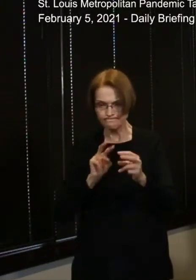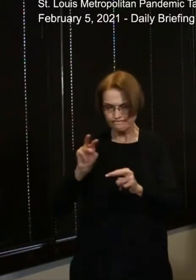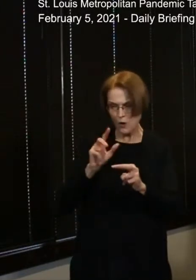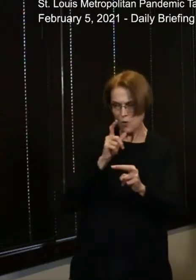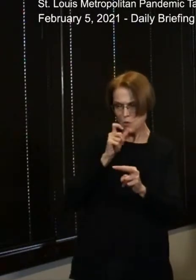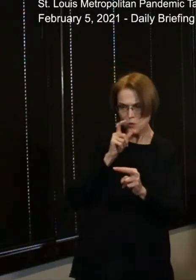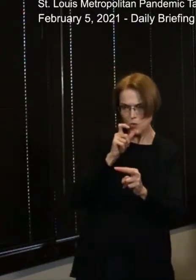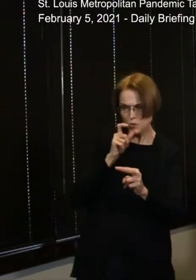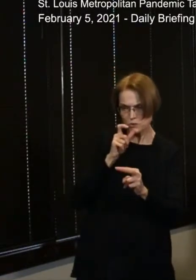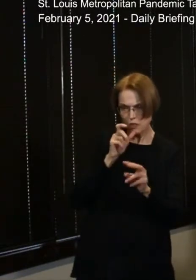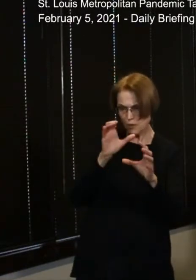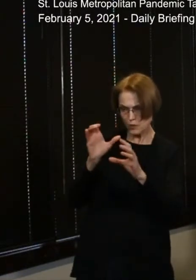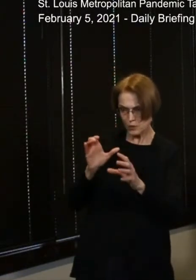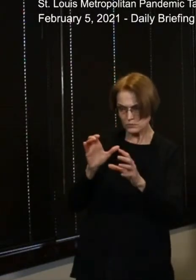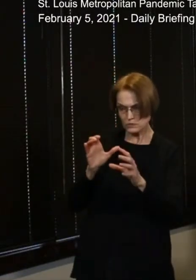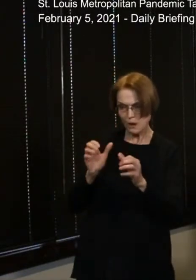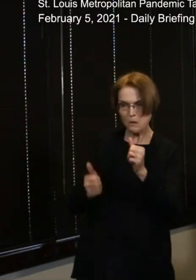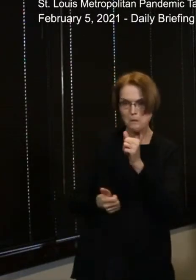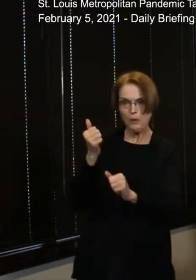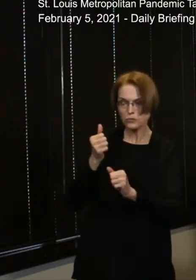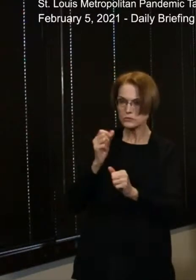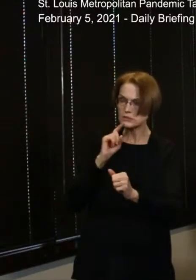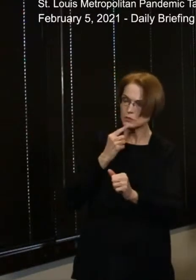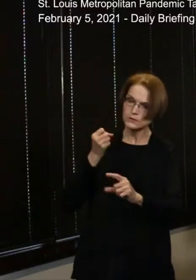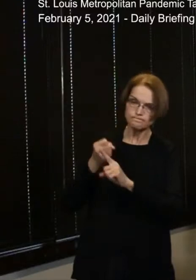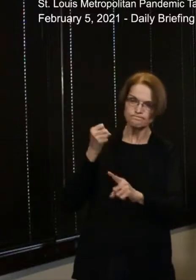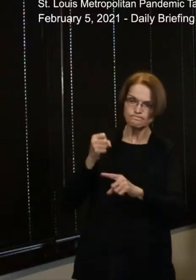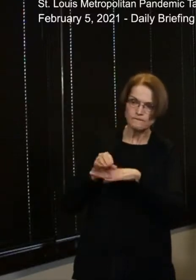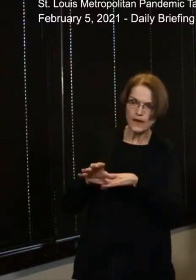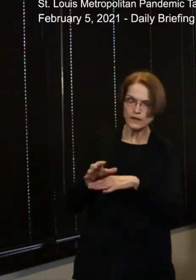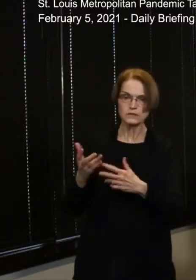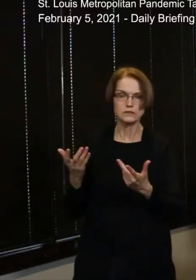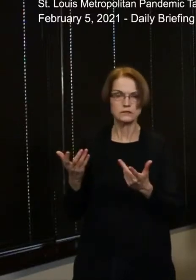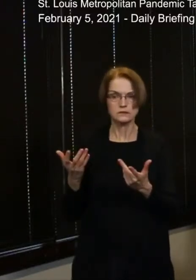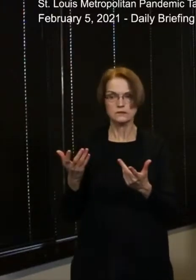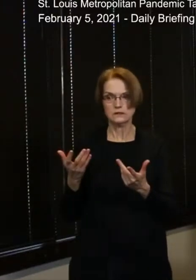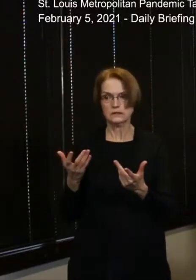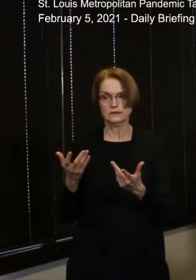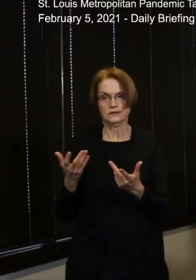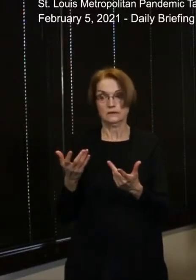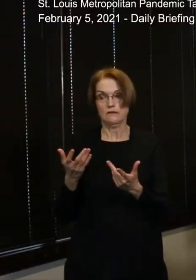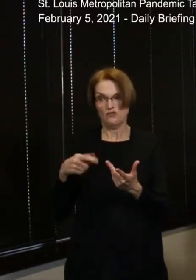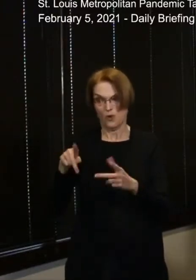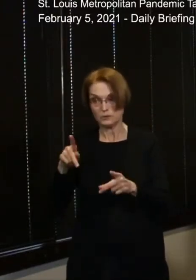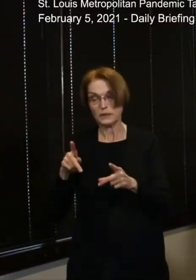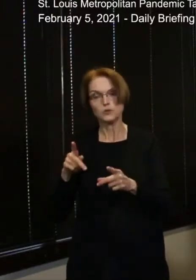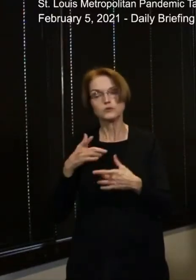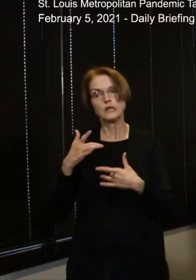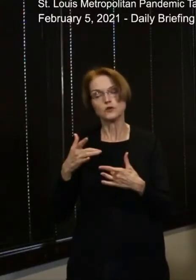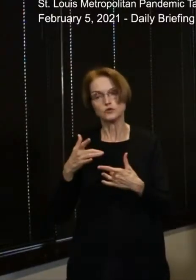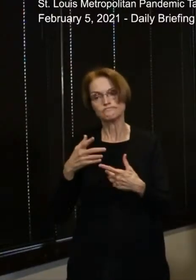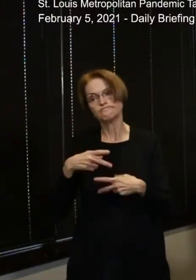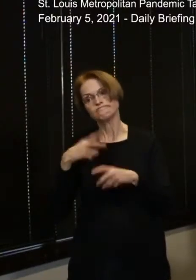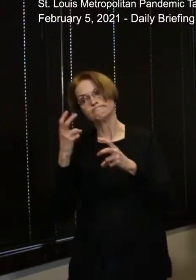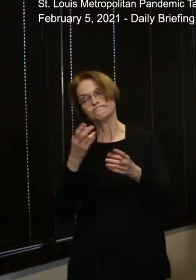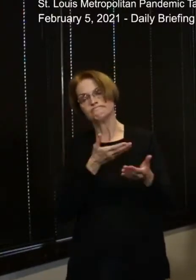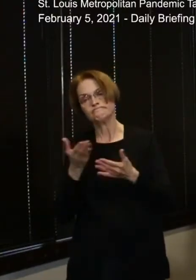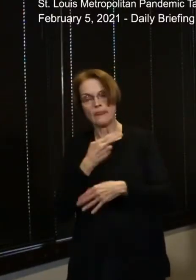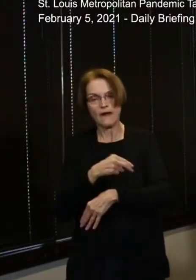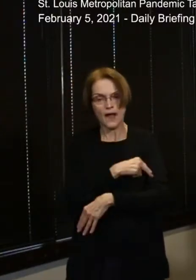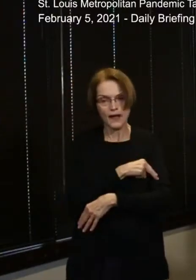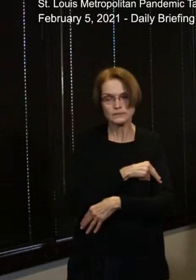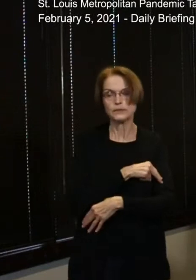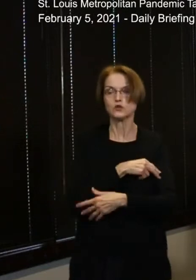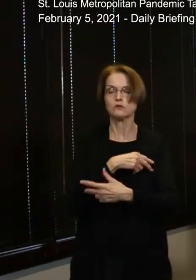population that is most affected by COVID. And by that we mean who gets admitted to the hospital, who has to go to critical care,